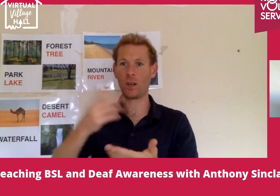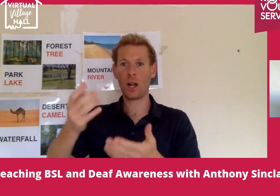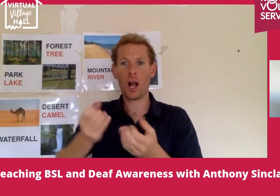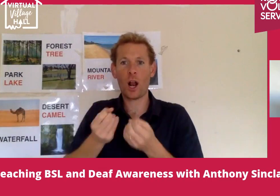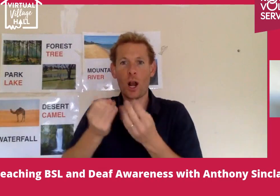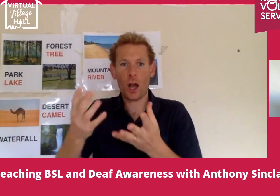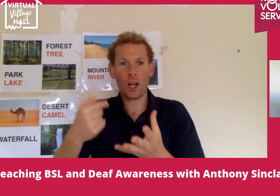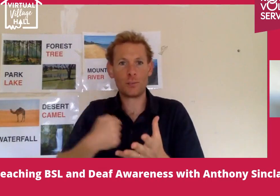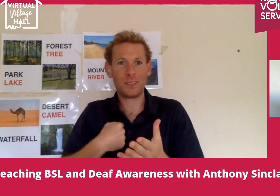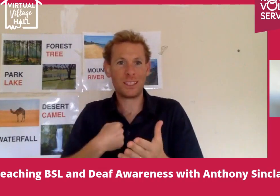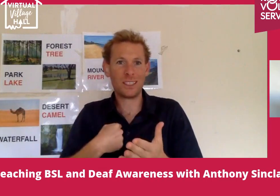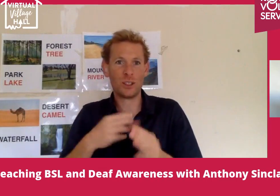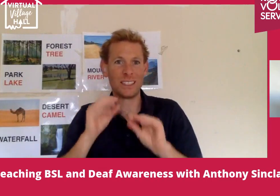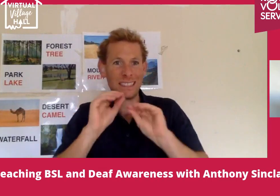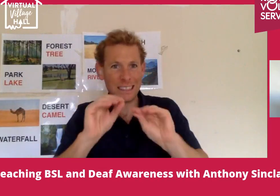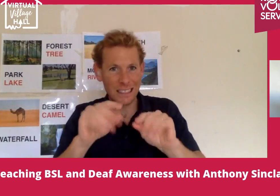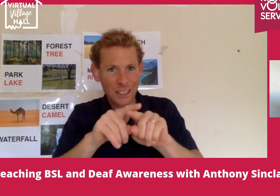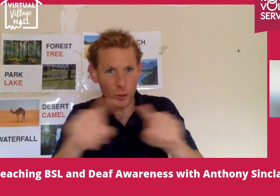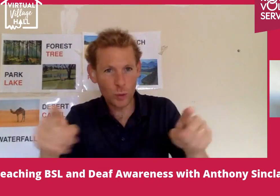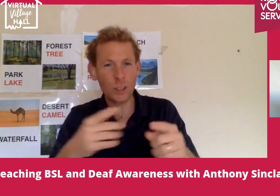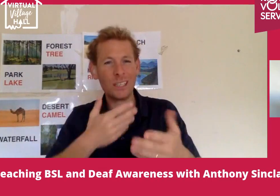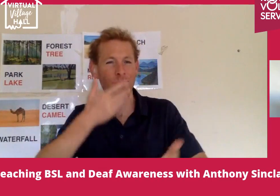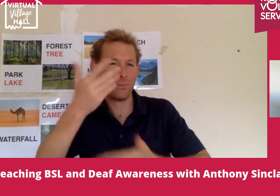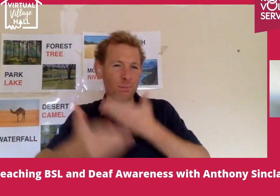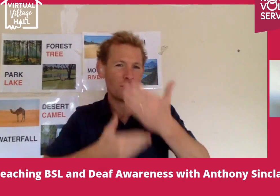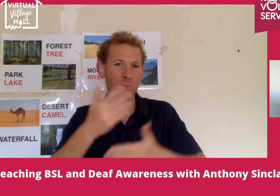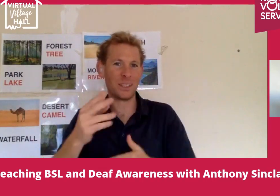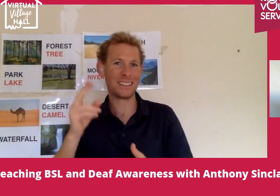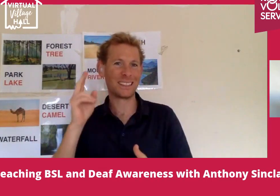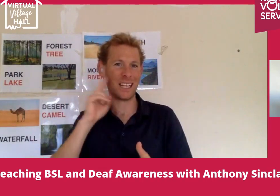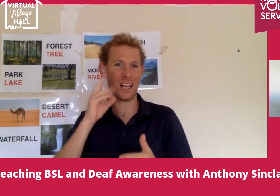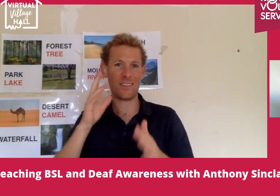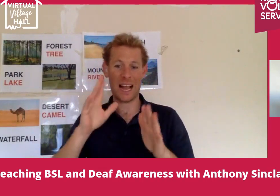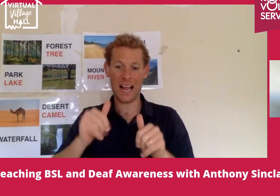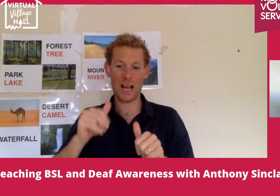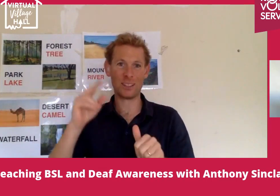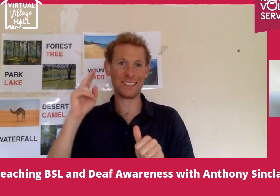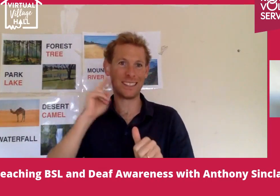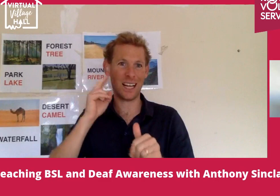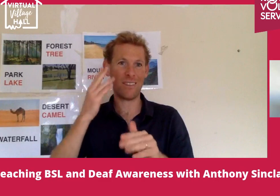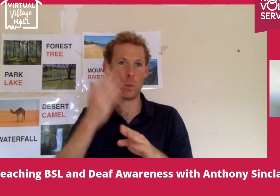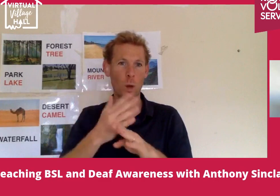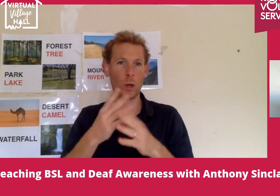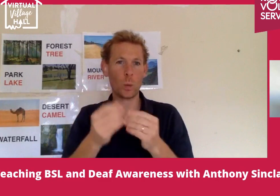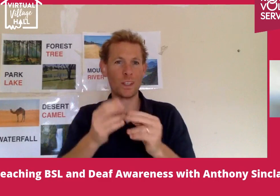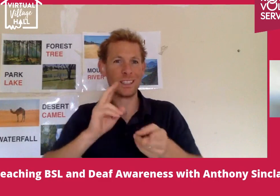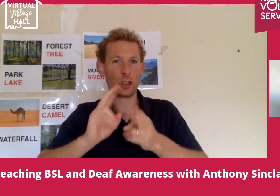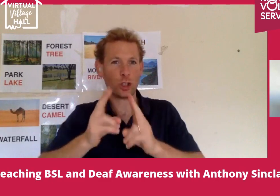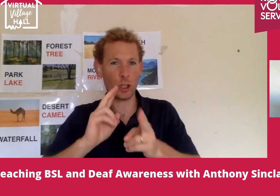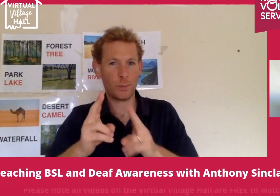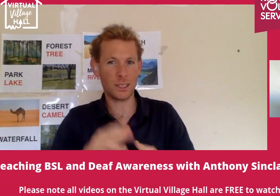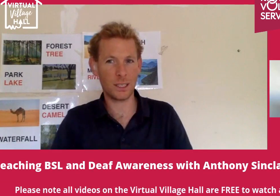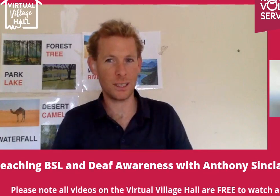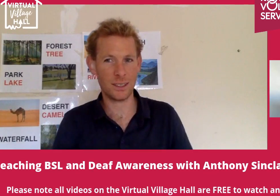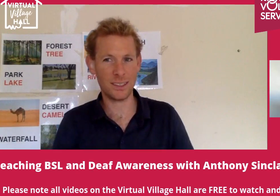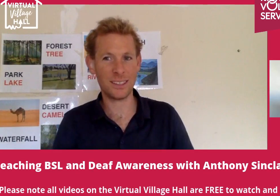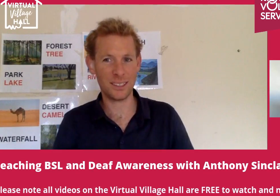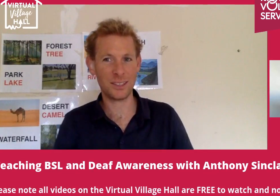the virtual village hall. And I'm going to give you some sign language tuition this afternoon and a little bit